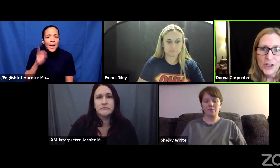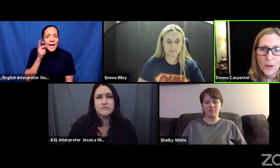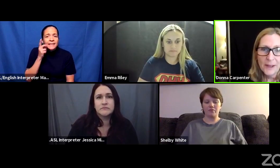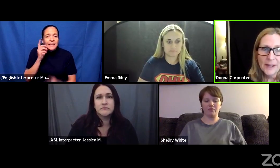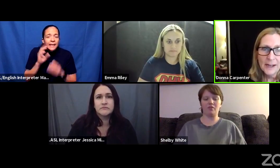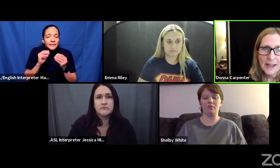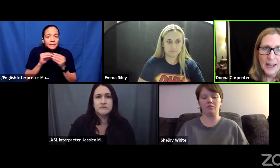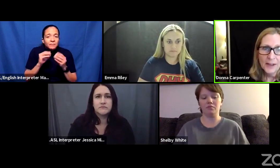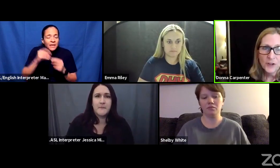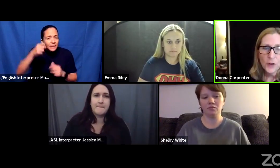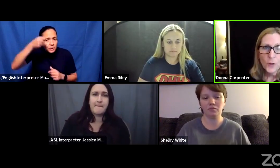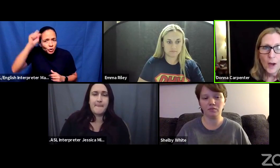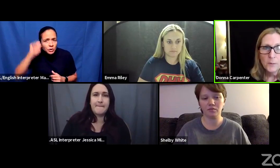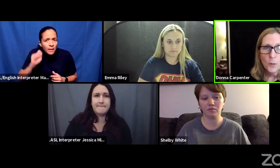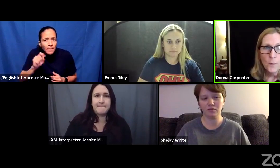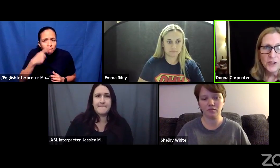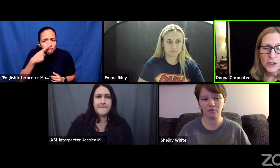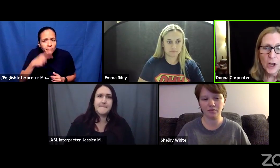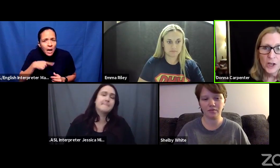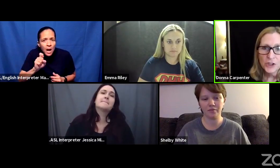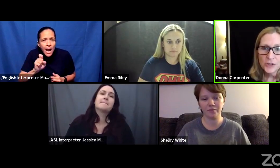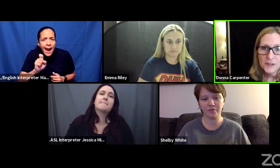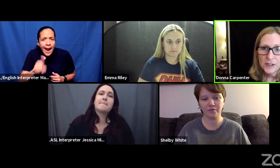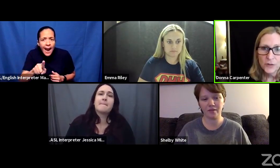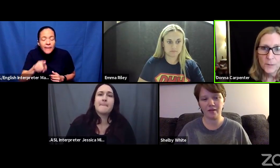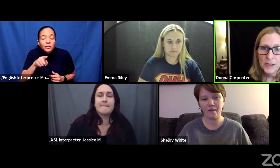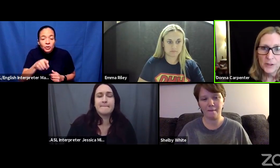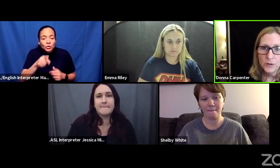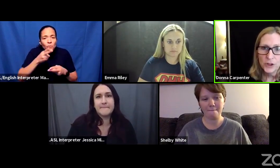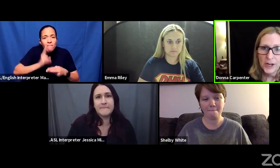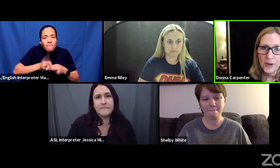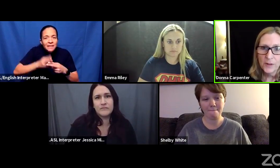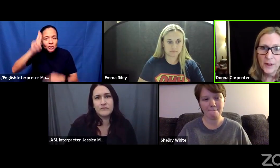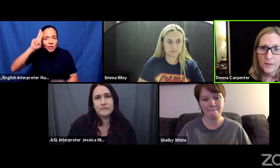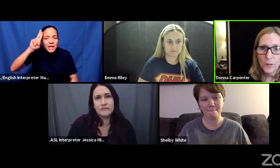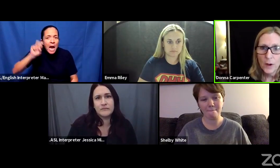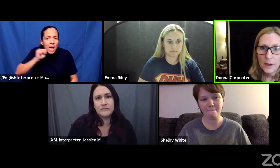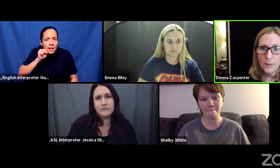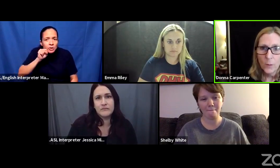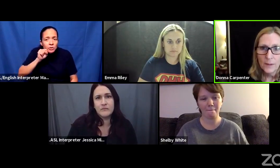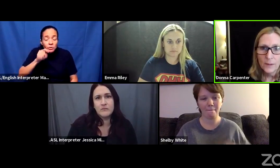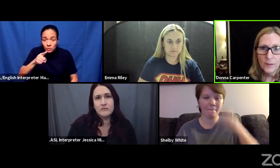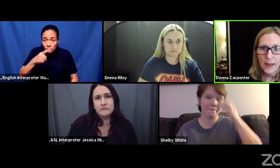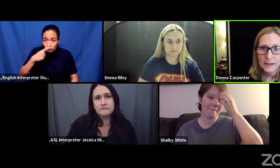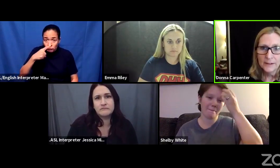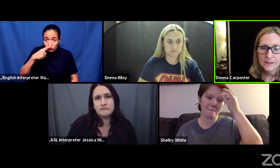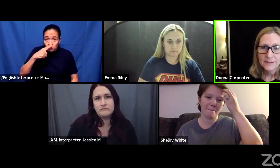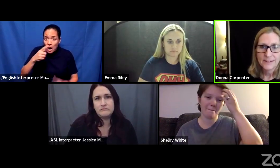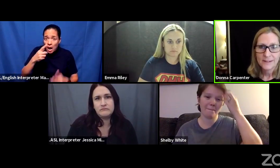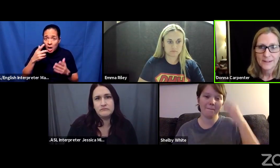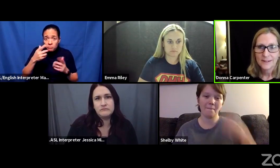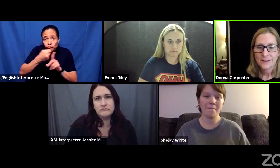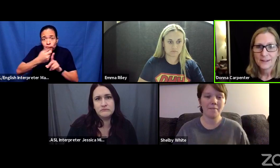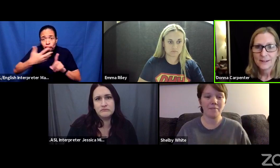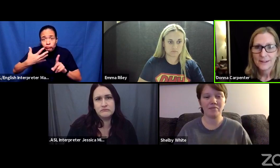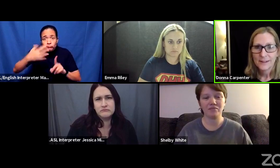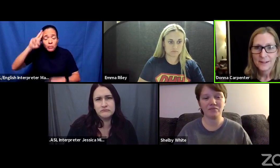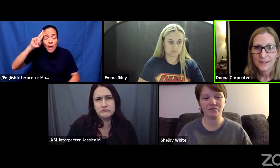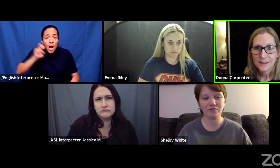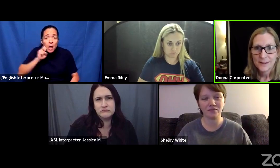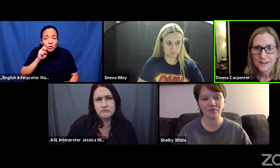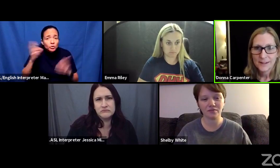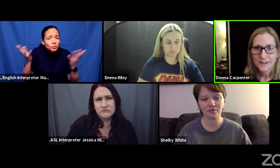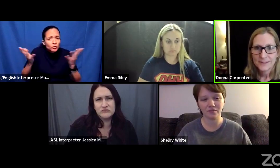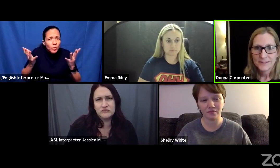Donna. Shelby, can I ask you, you mentioned Usher syndrome. Can you share with everyone what that is?